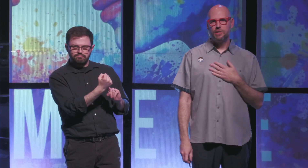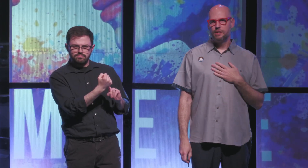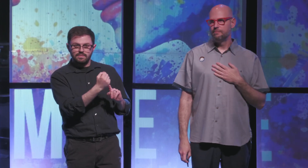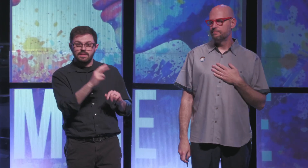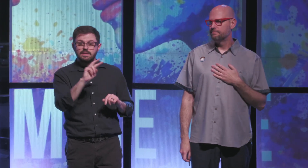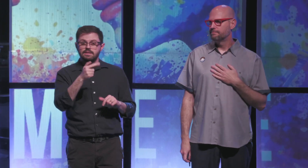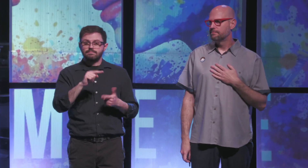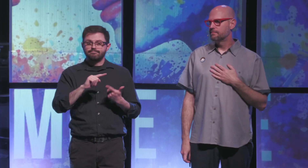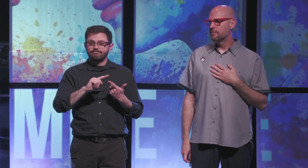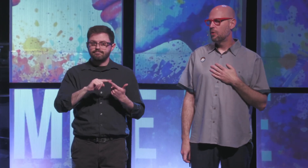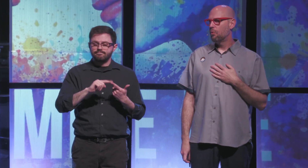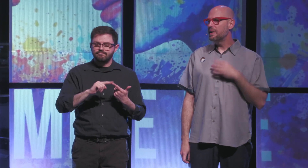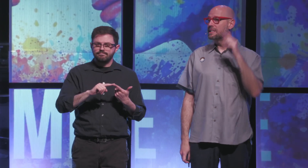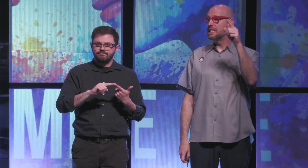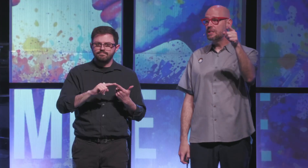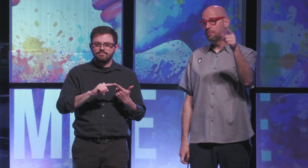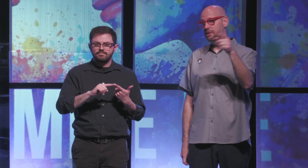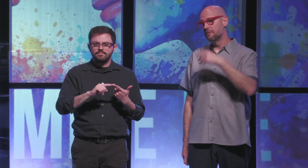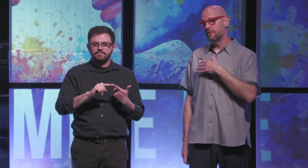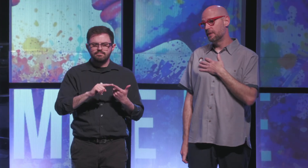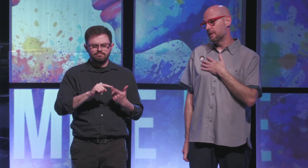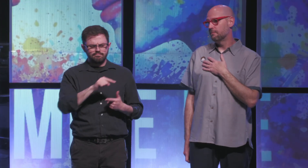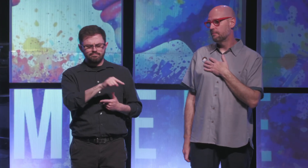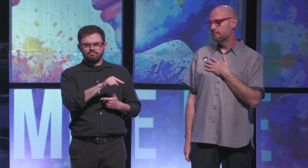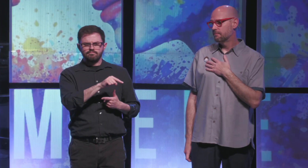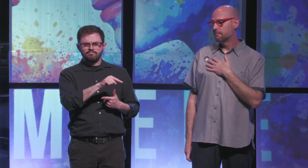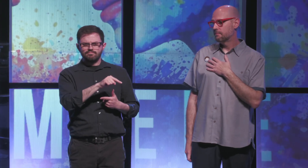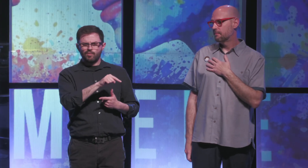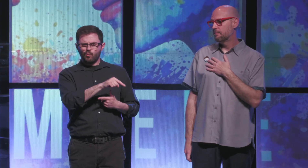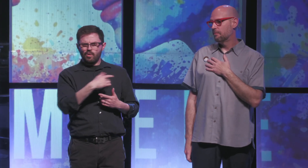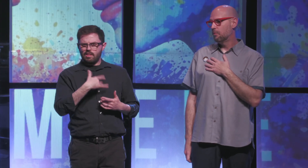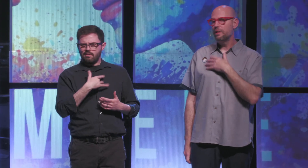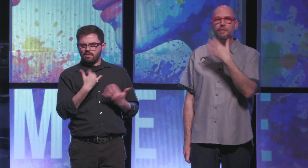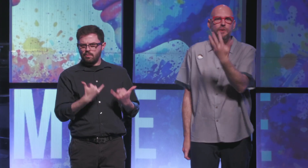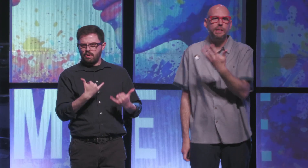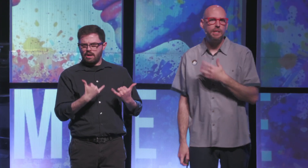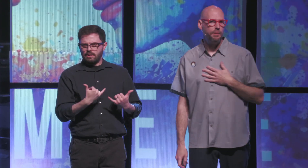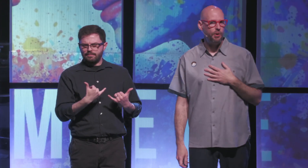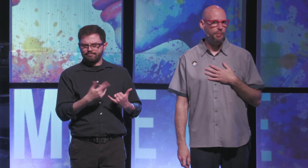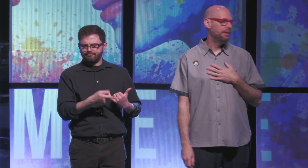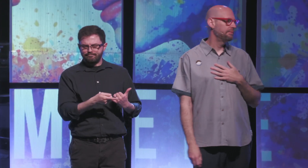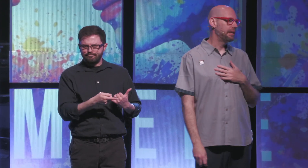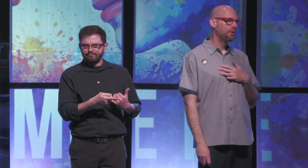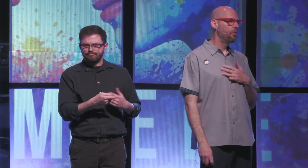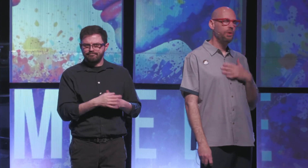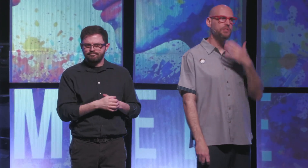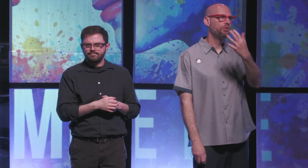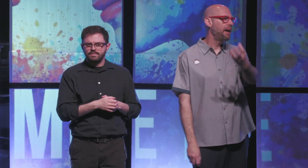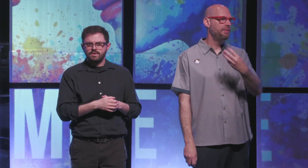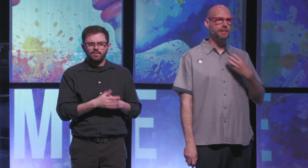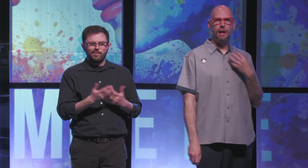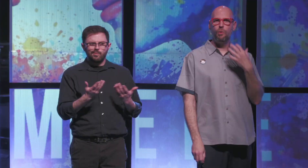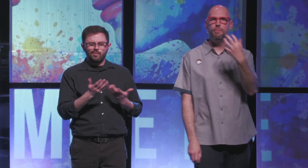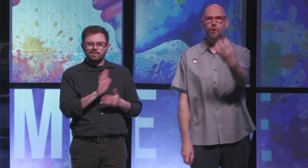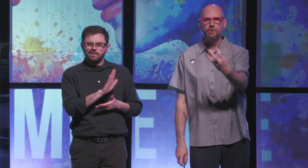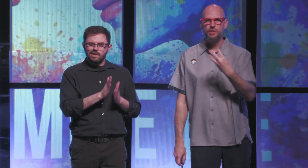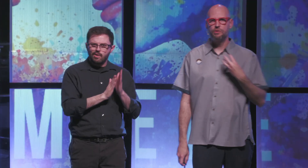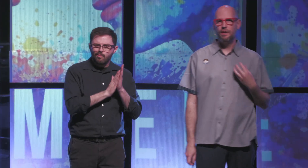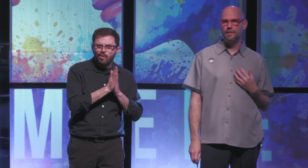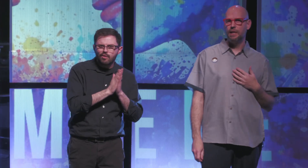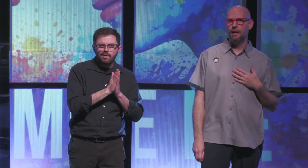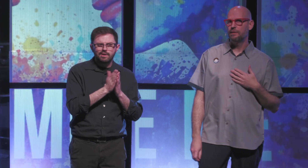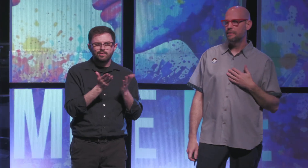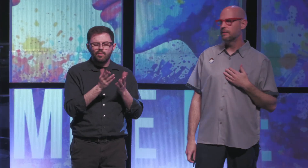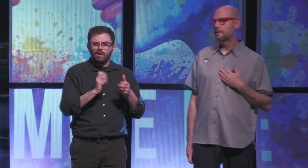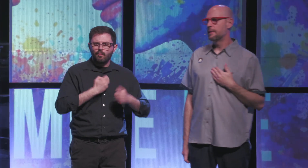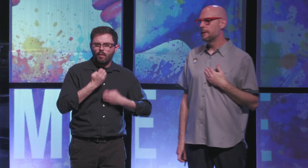Second question, what is this person feeling? What are they feeling in the moment? Like, what's driving that? What emotion is